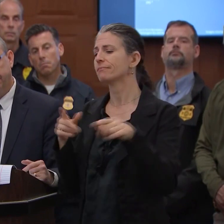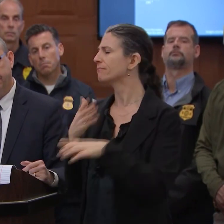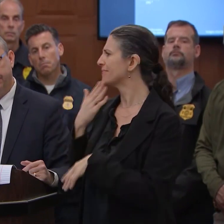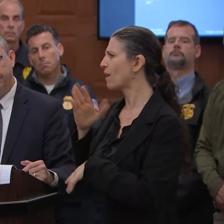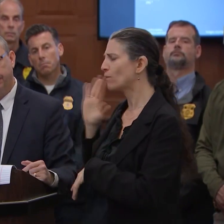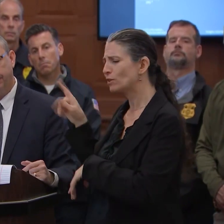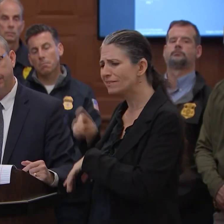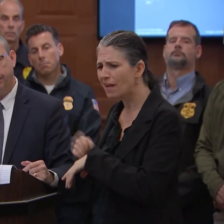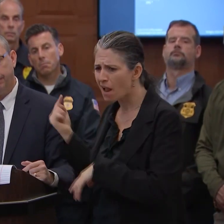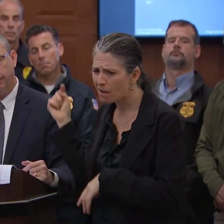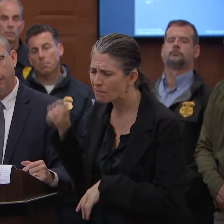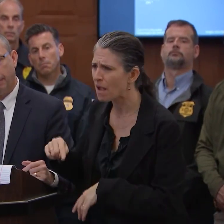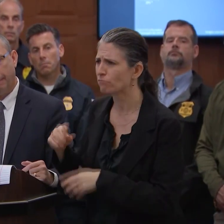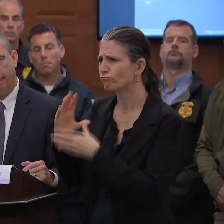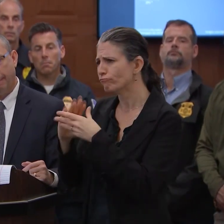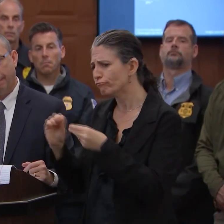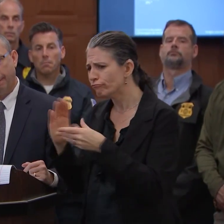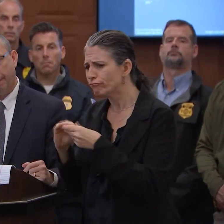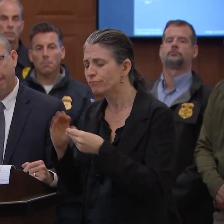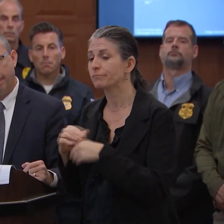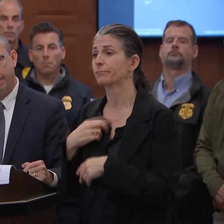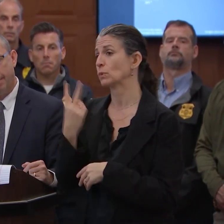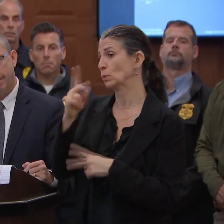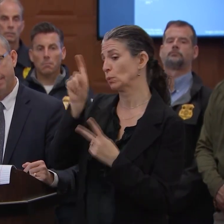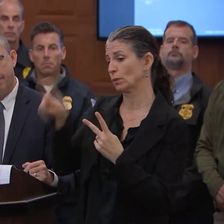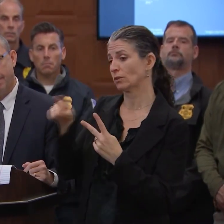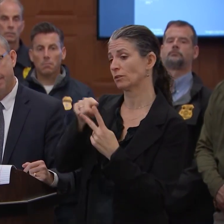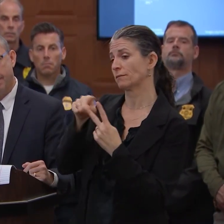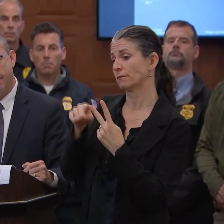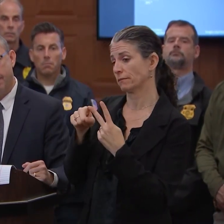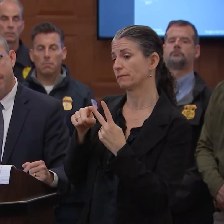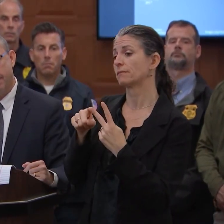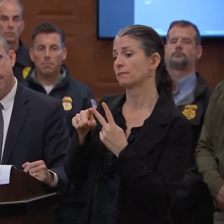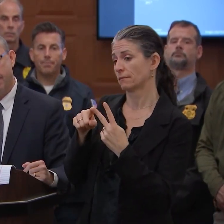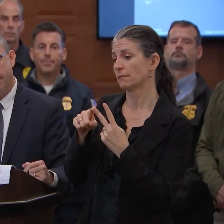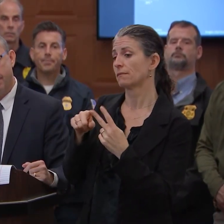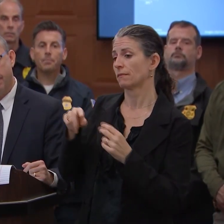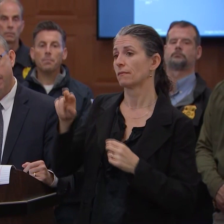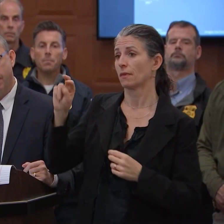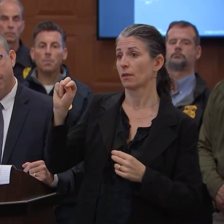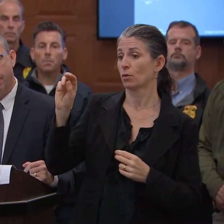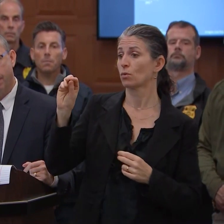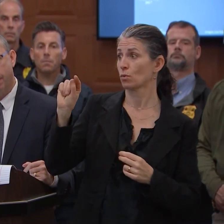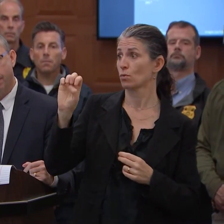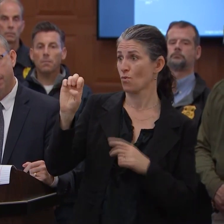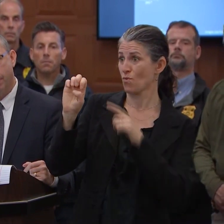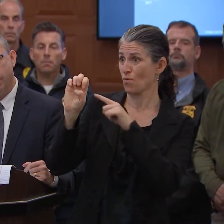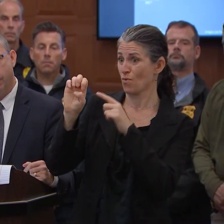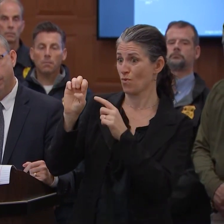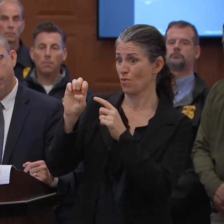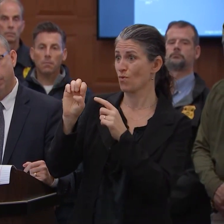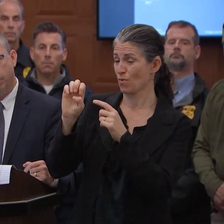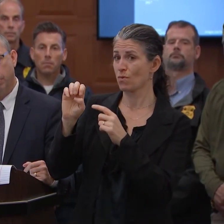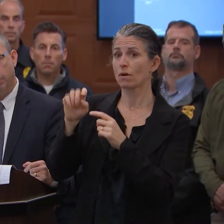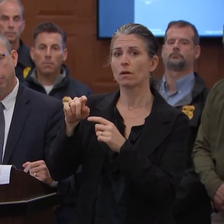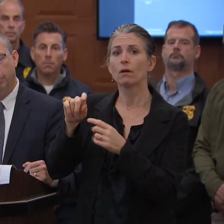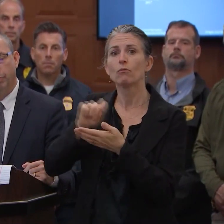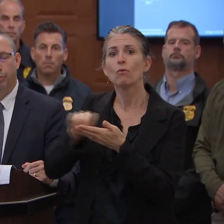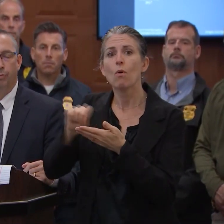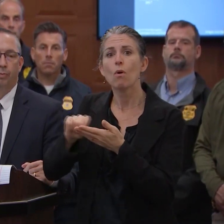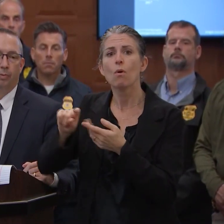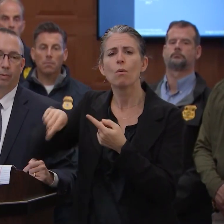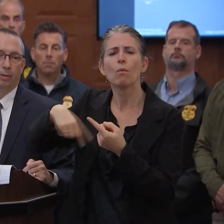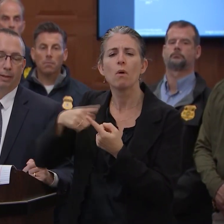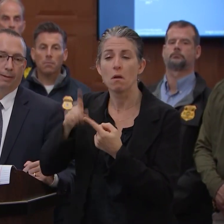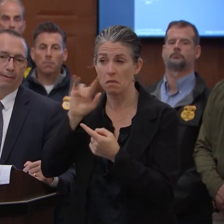things I wanted to ask you. In terms of that note, is there a timeline on when you think that may have been written? Was it that day before you proceeded the shootings?